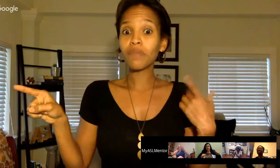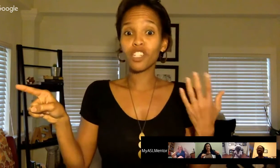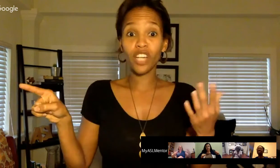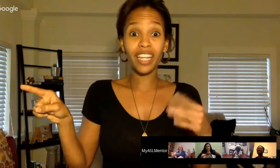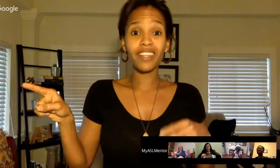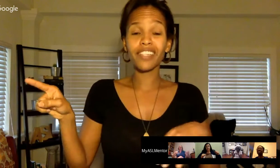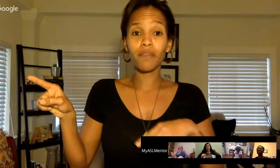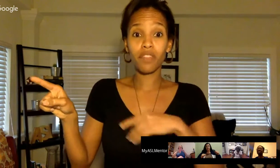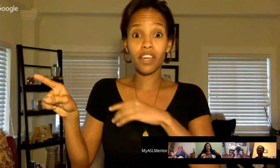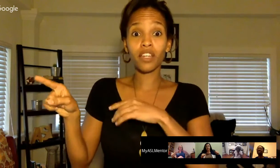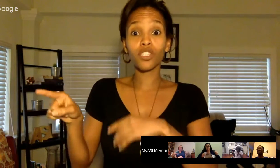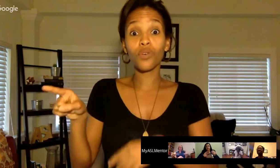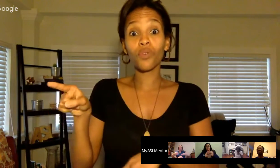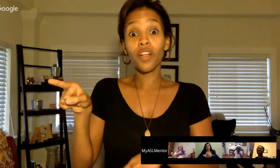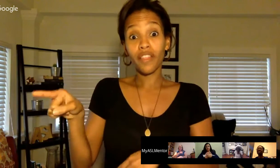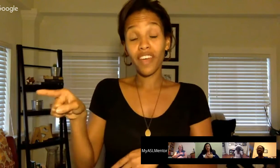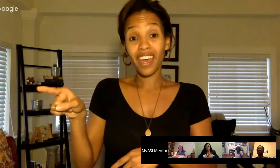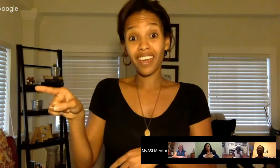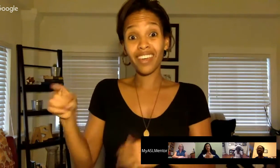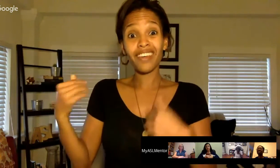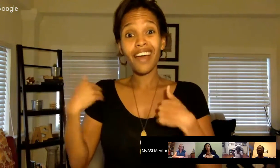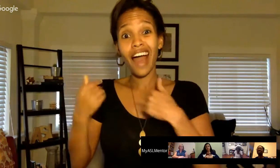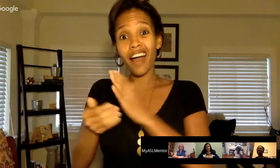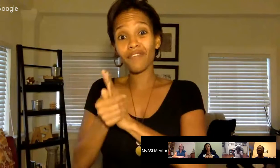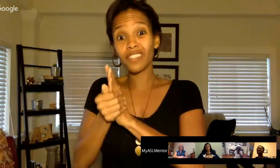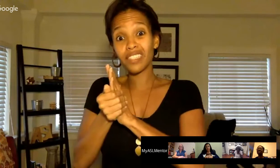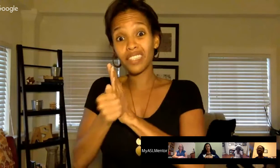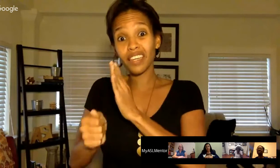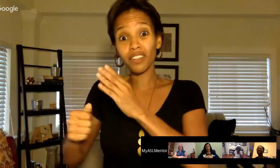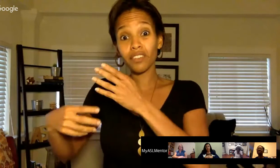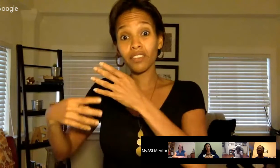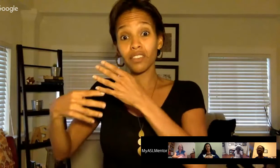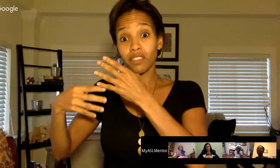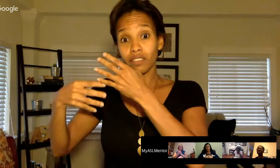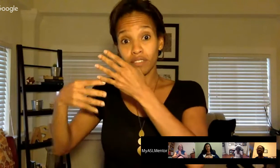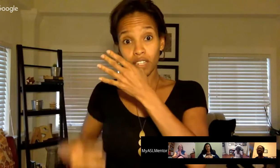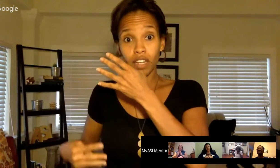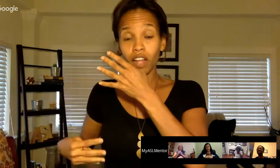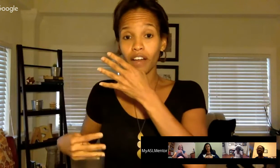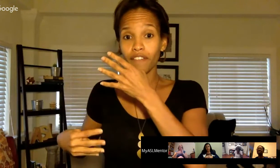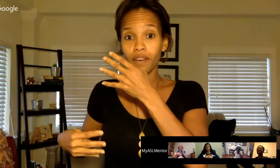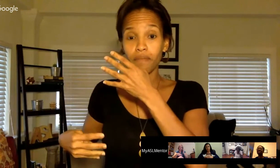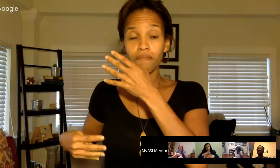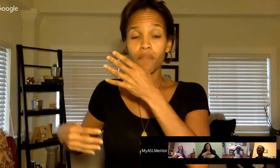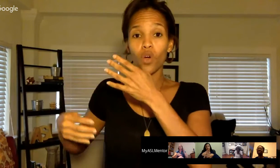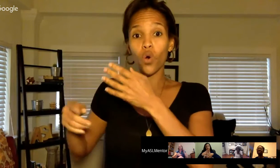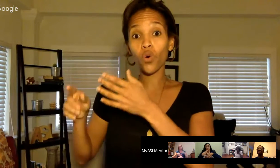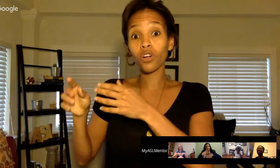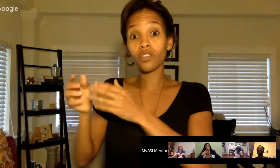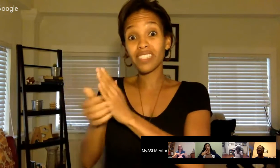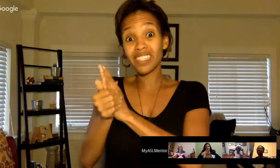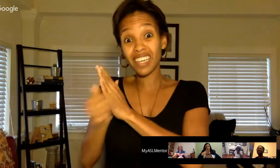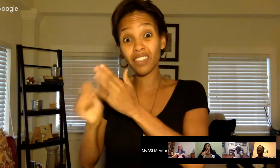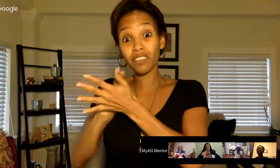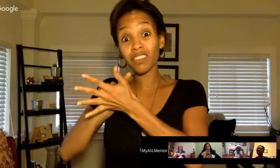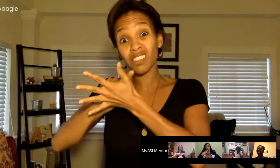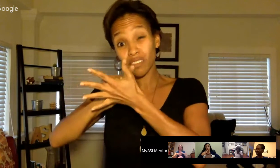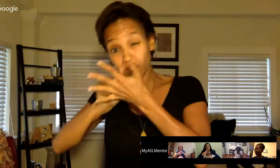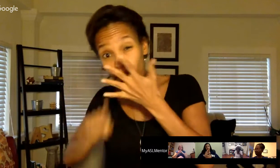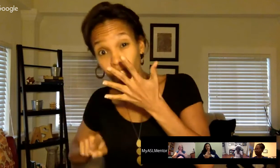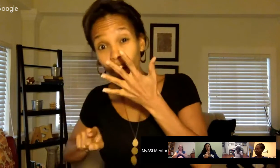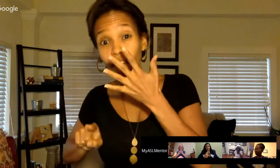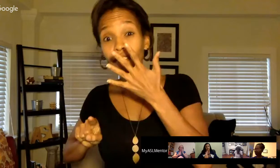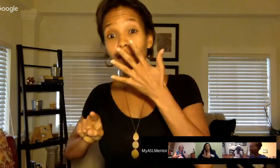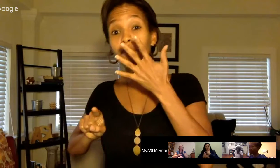everybody's pretty much signing the same thing. So they have skills, a lot of them, or